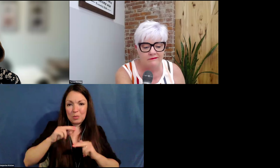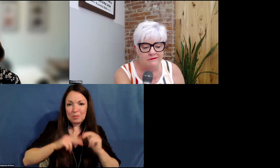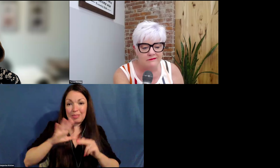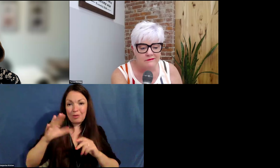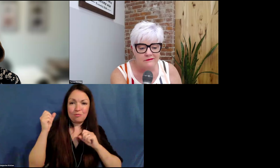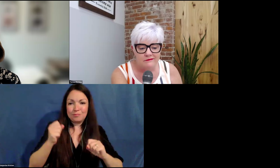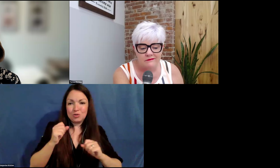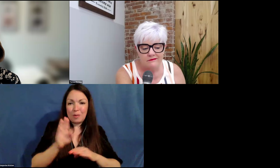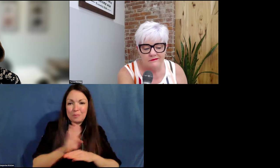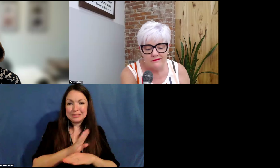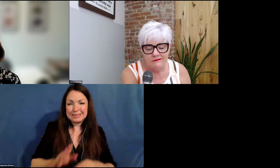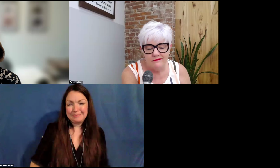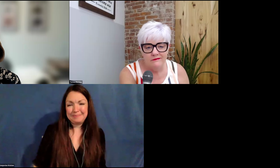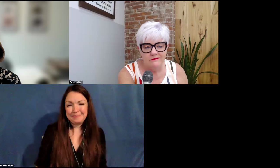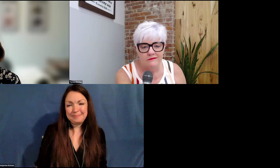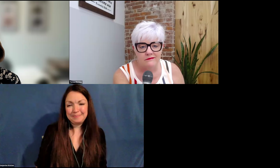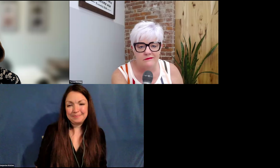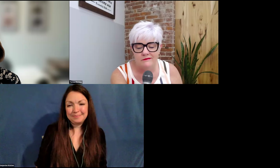way.